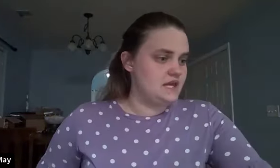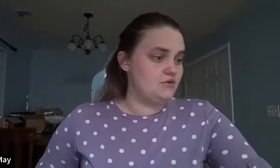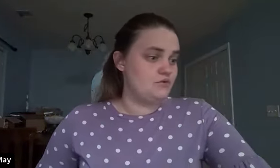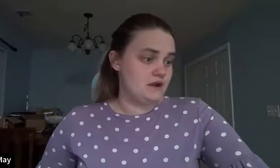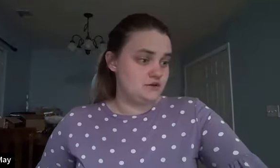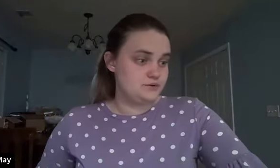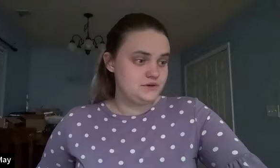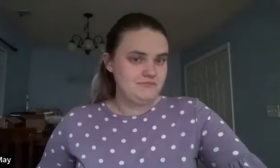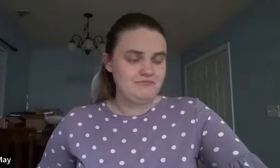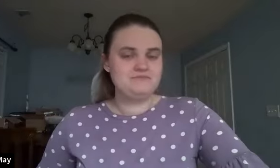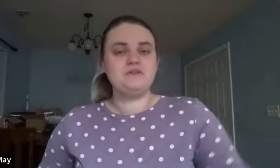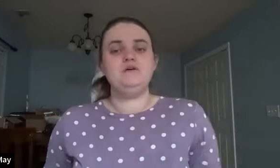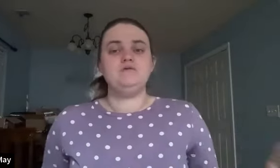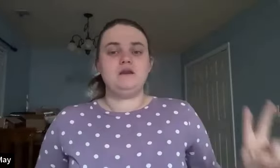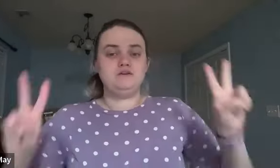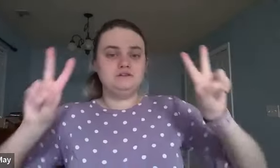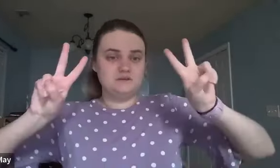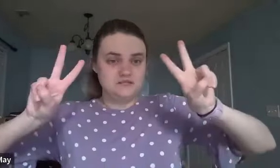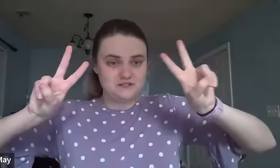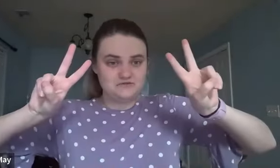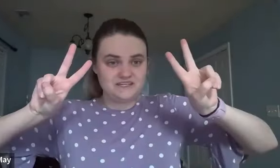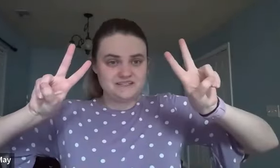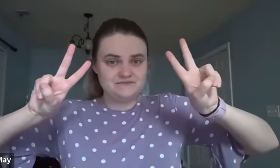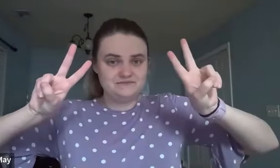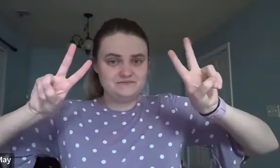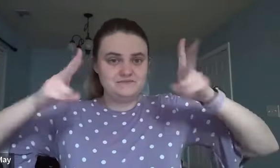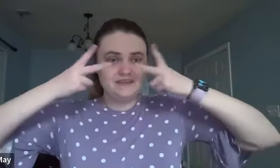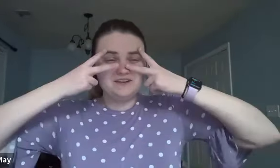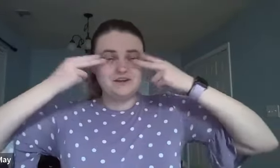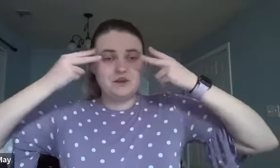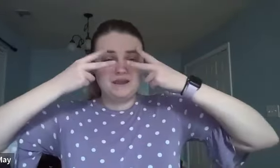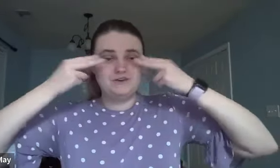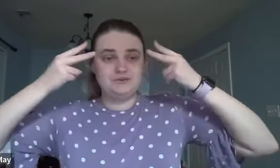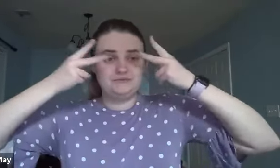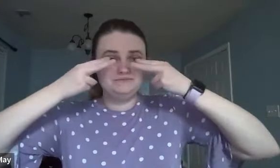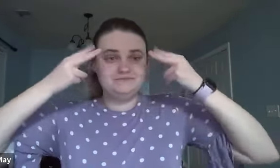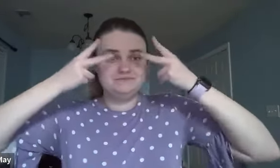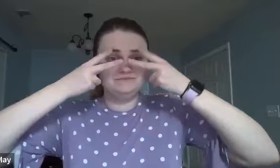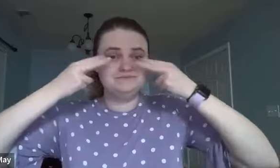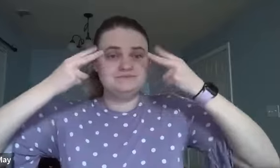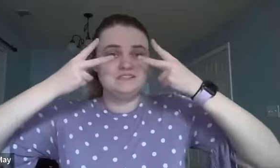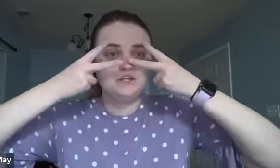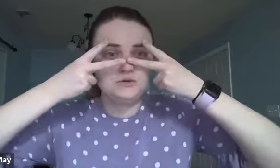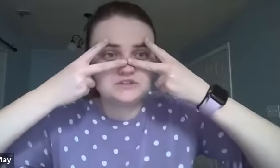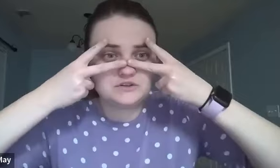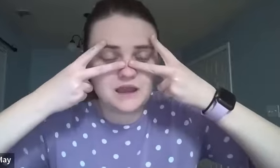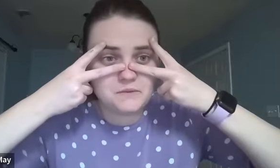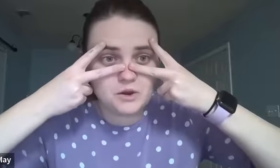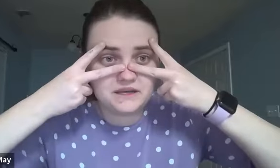Then raccoon. Raccoon is going to be 2 V's, and you're going to go raccoon. It's like so you have them open here, and